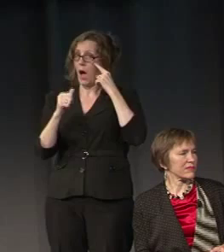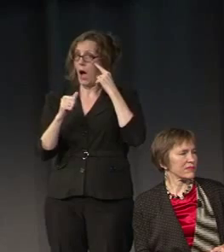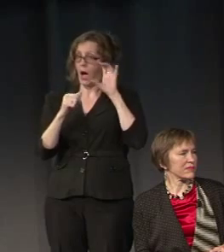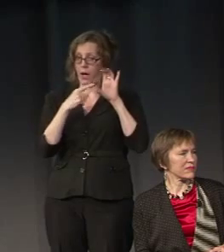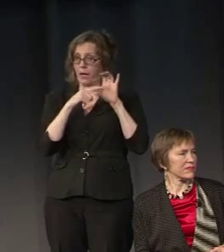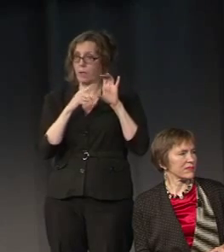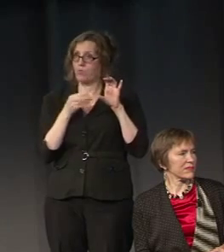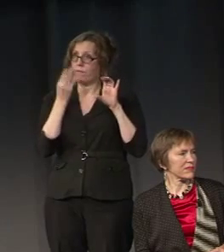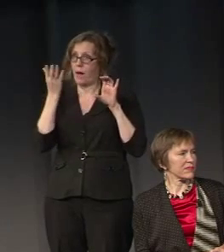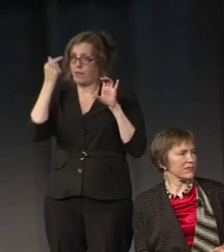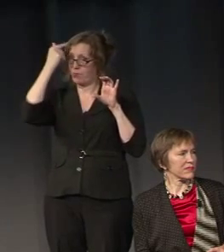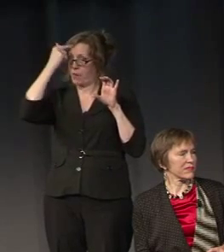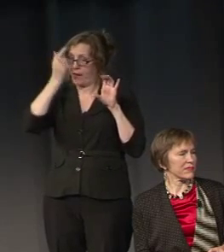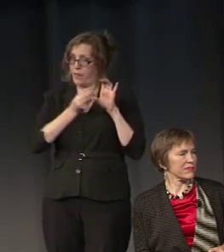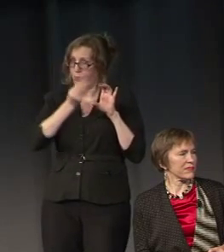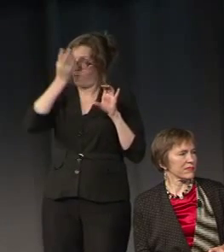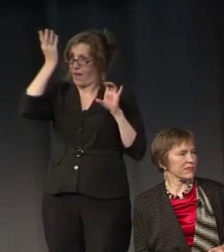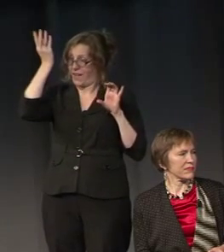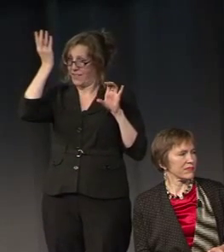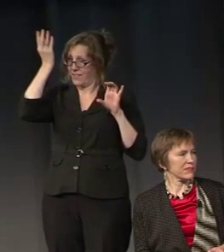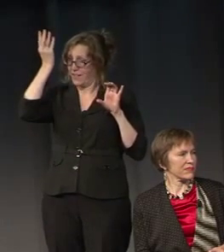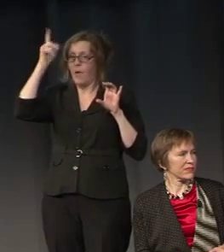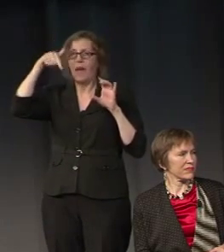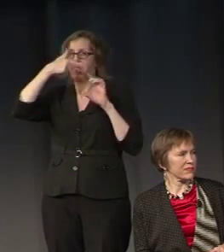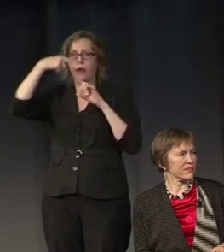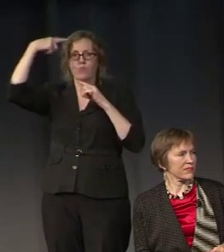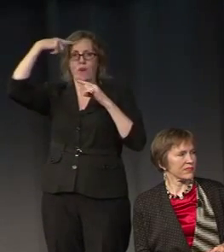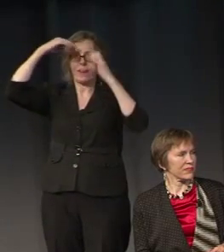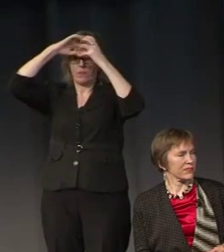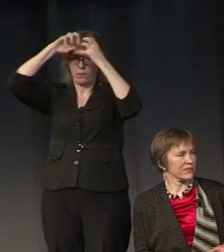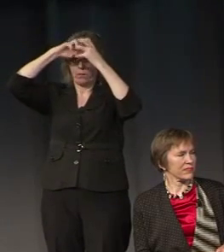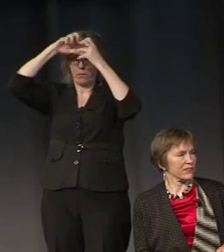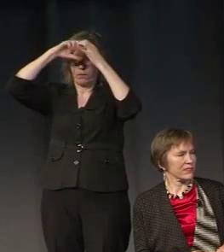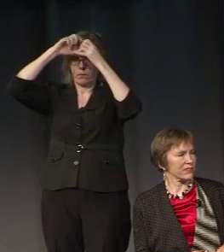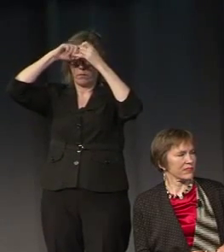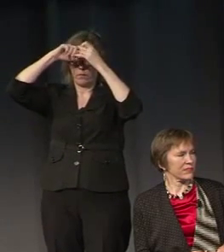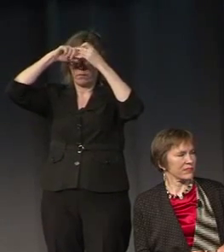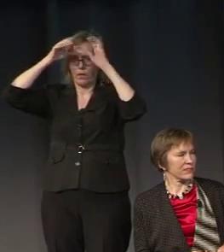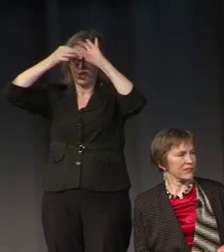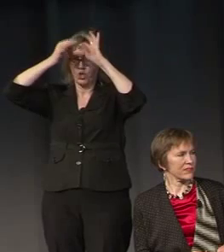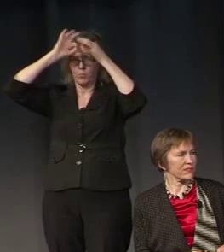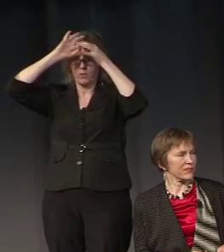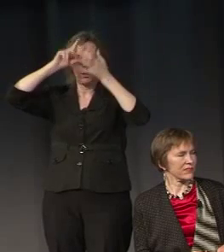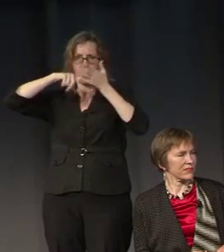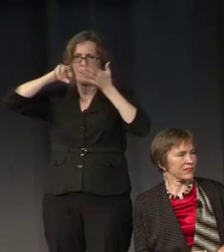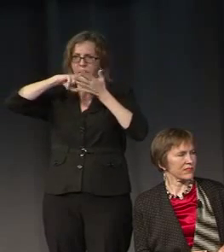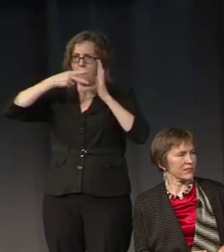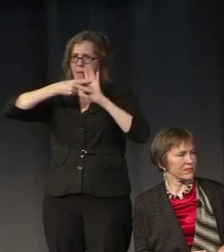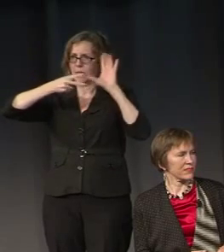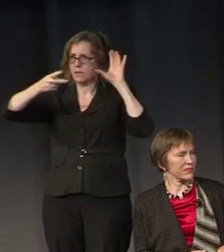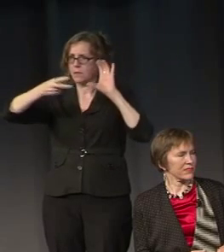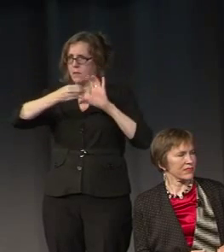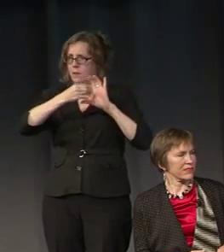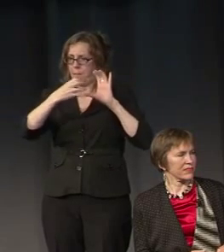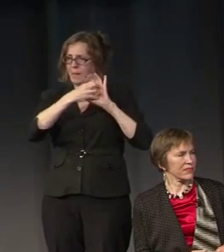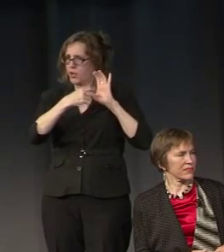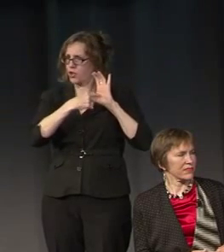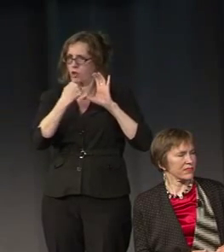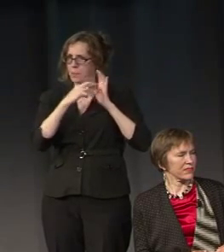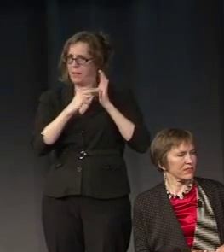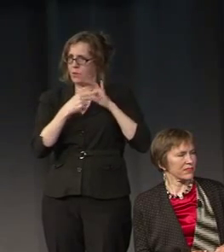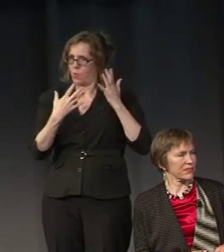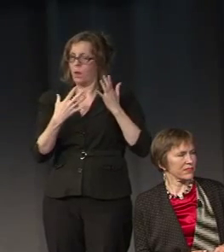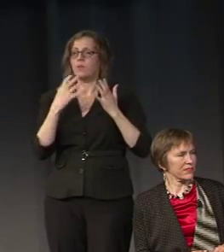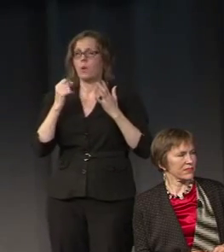brain to start with, and what our brains then digest that to be. And it's that sort of divide between what I call a